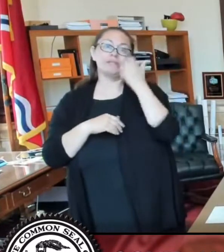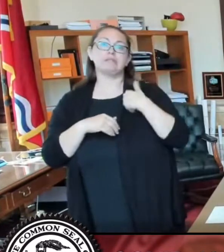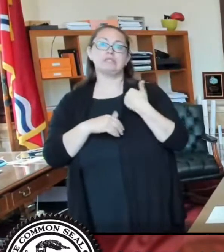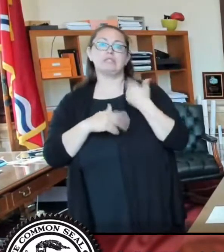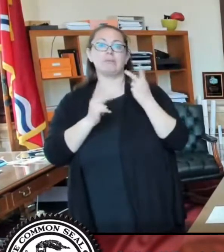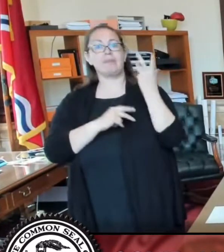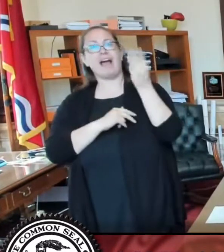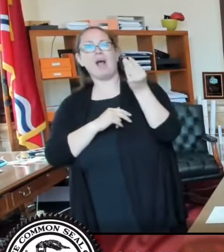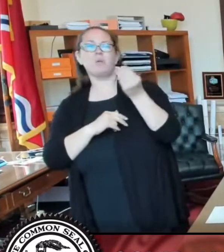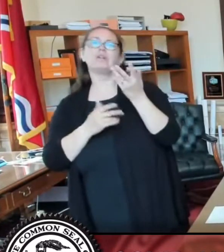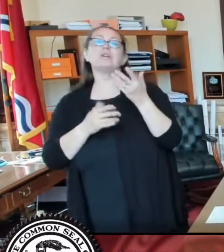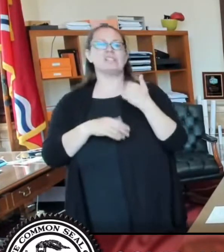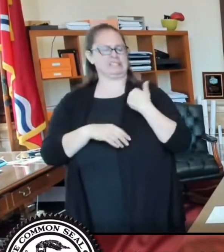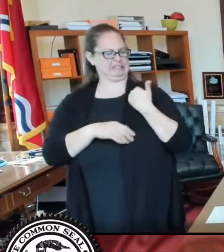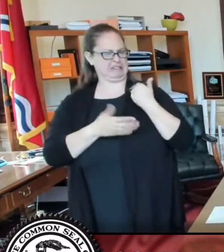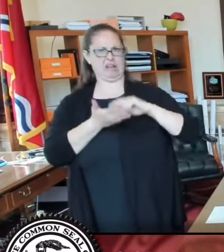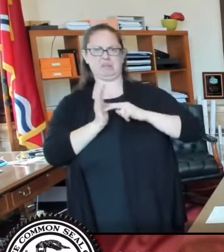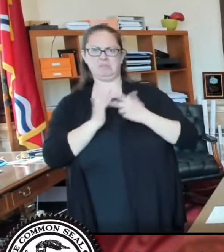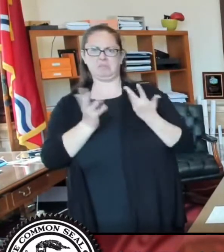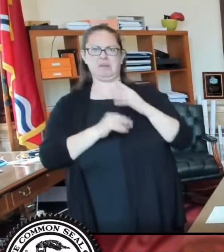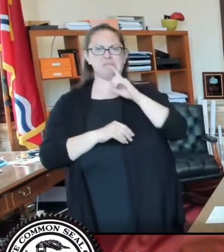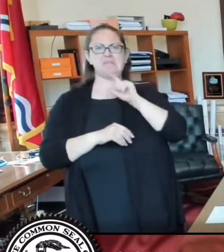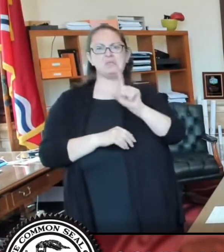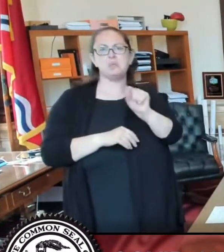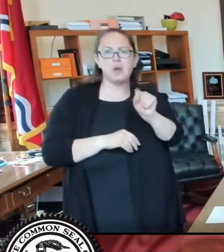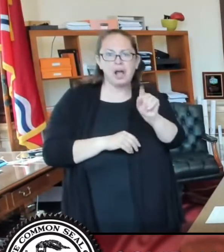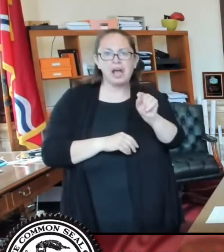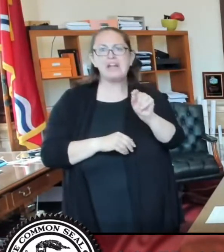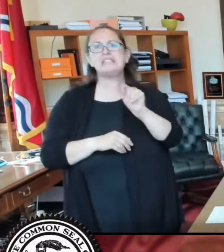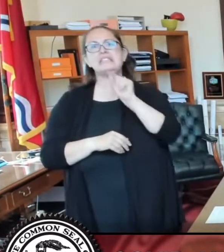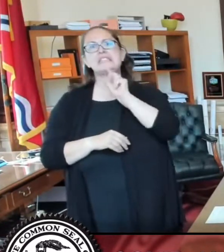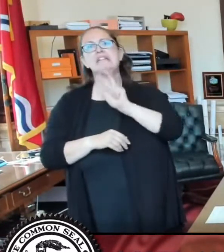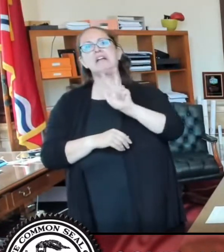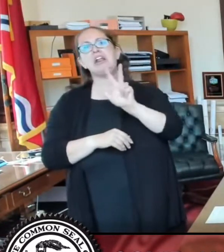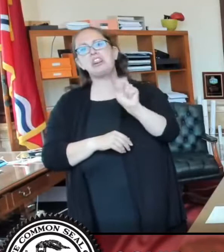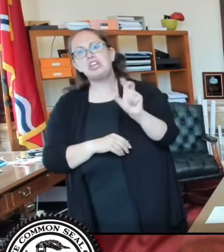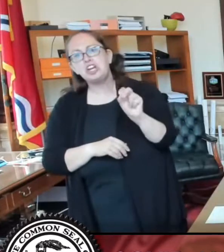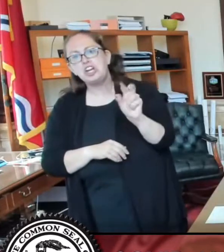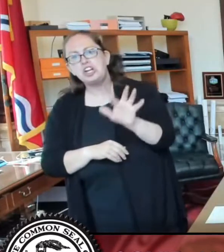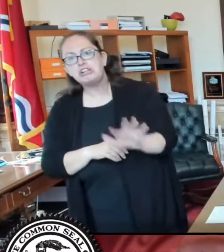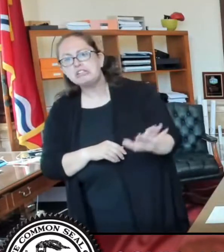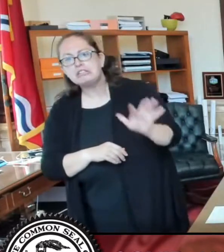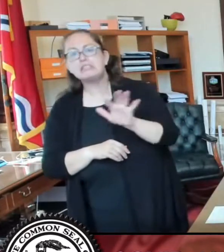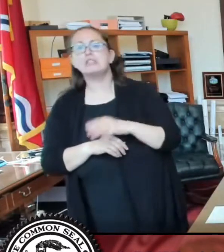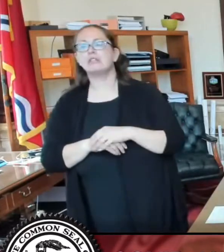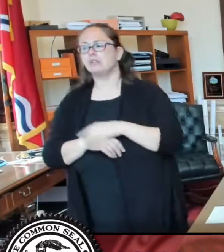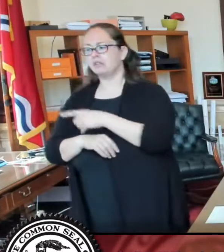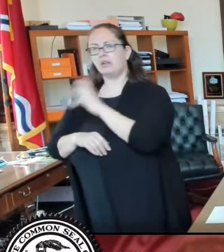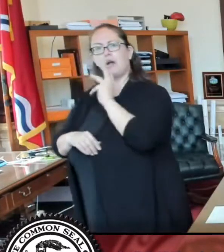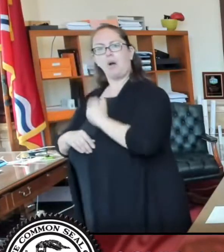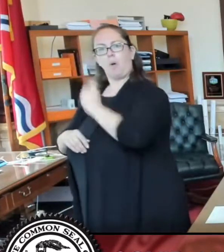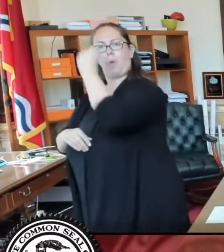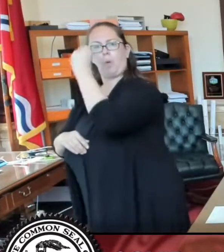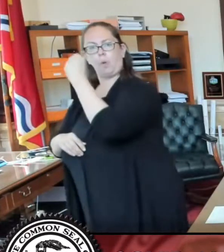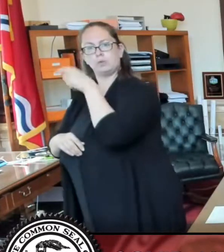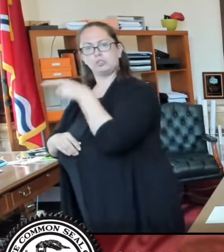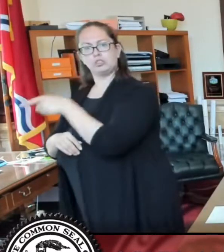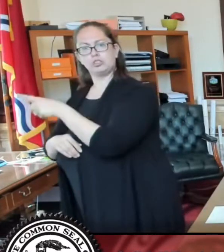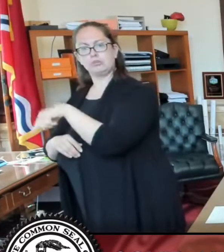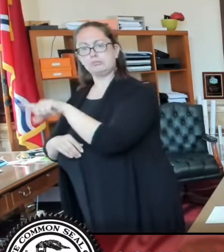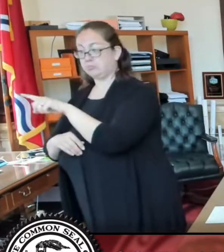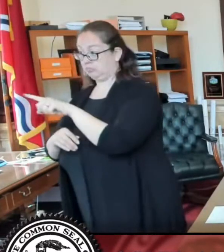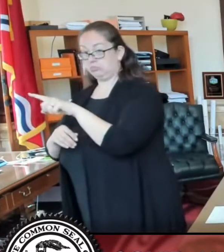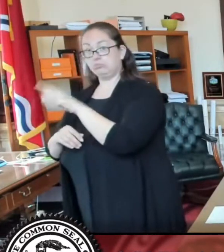up 20s, 30s, most of the folks that are in an older age category, it